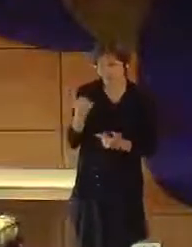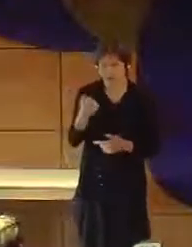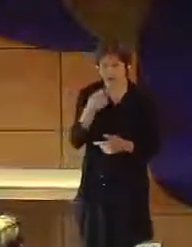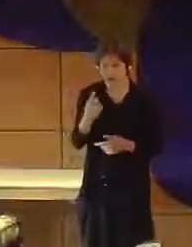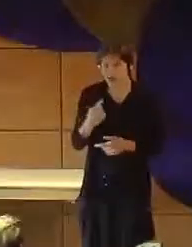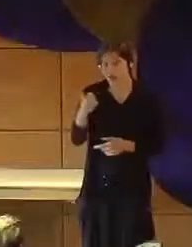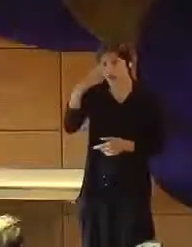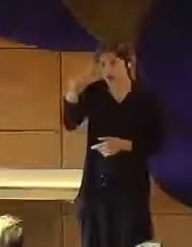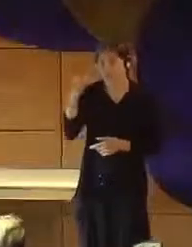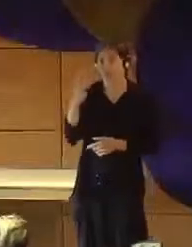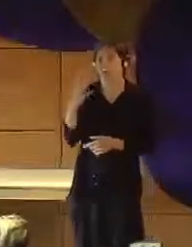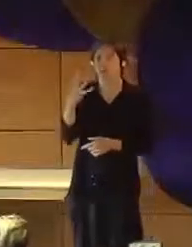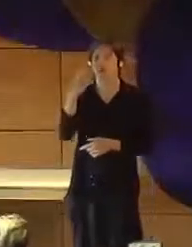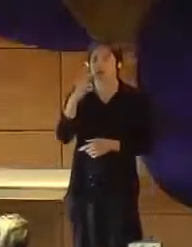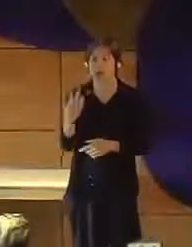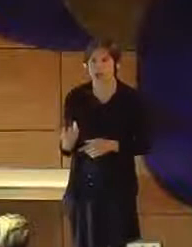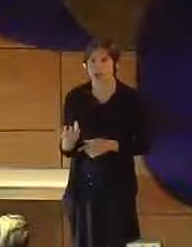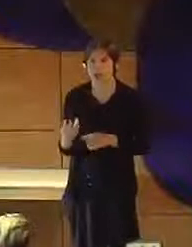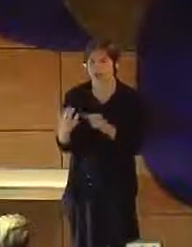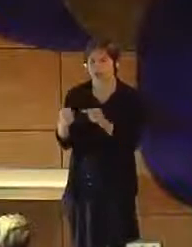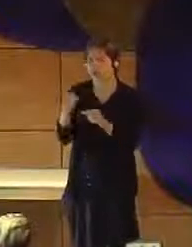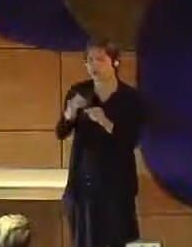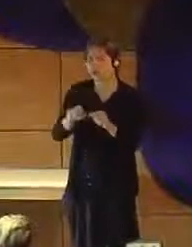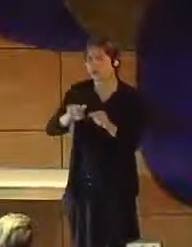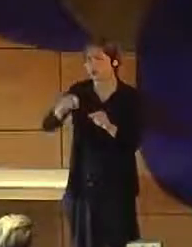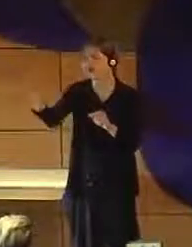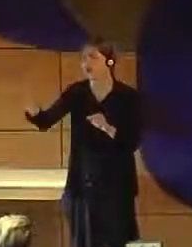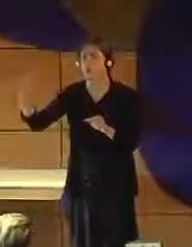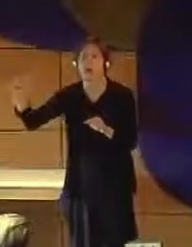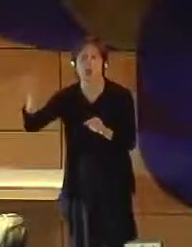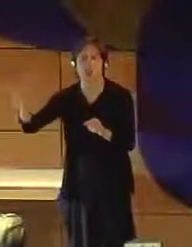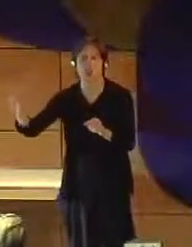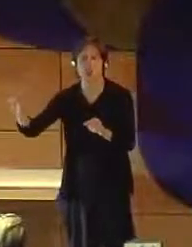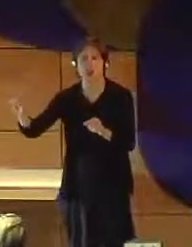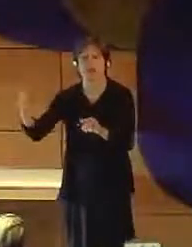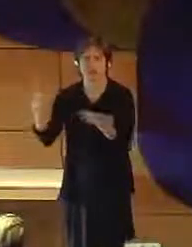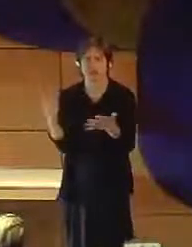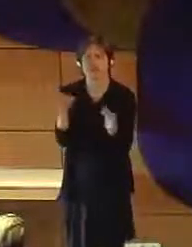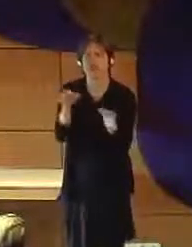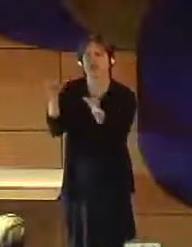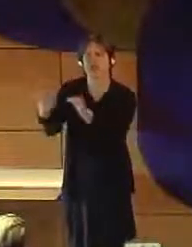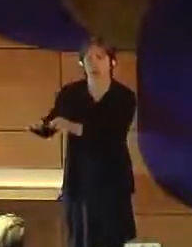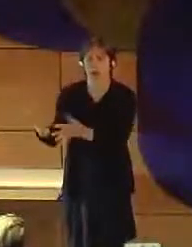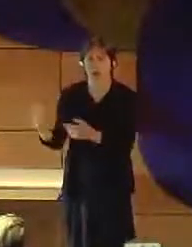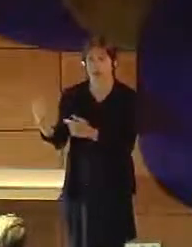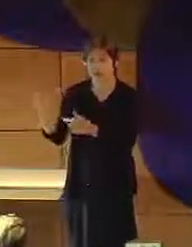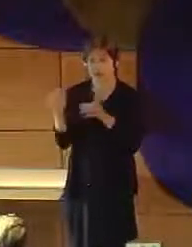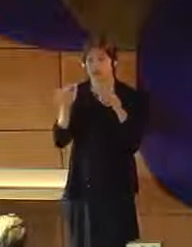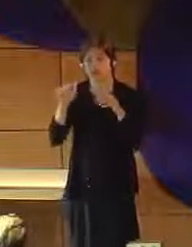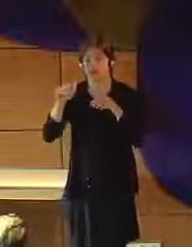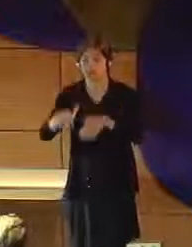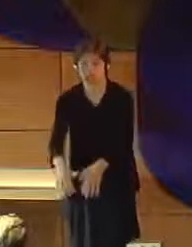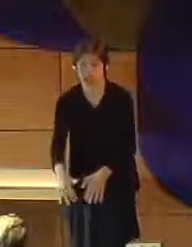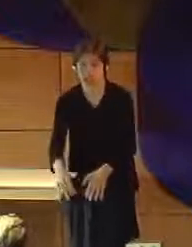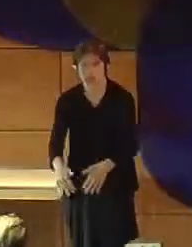to visit, he was somebody's uncle because this is inherited. He had fallen over the week before and he'd broken his arm. He'd fractured